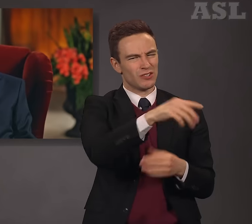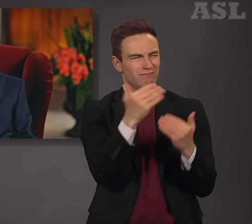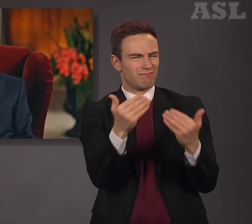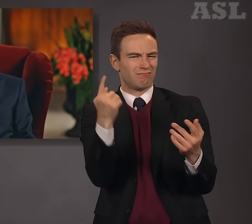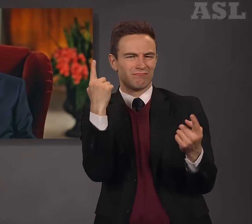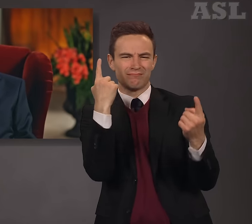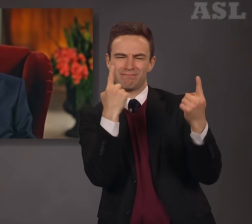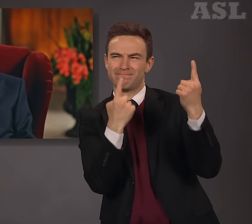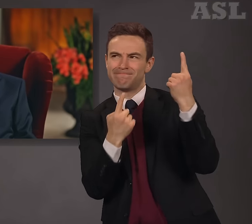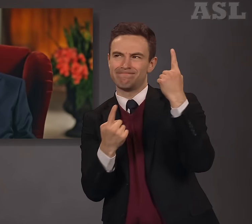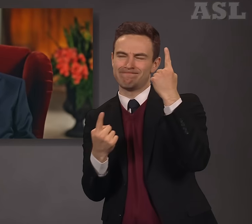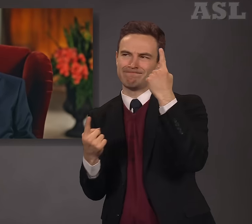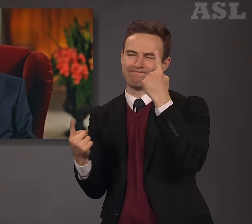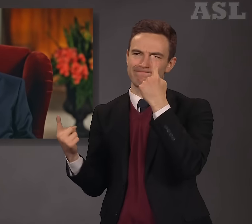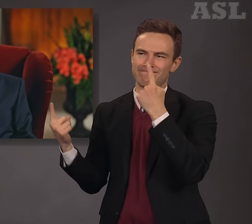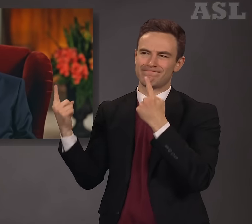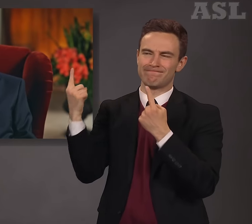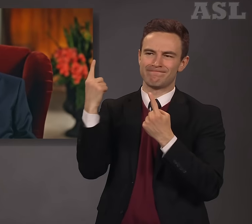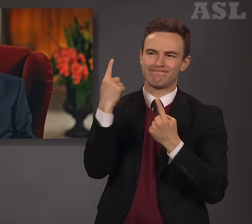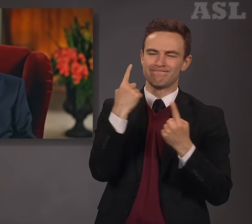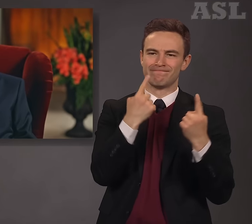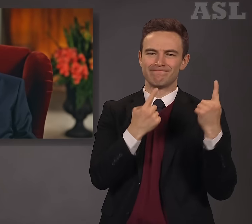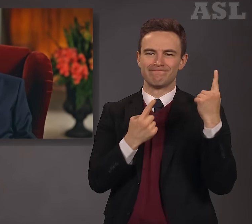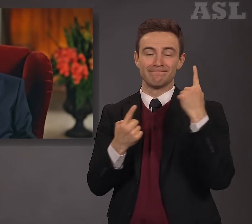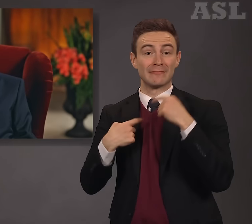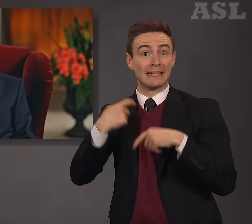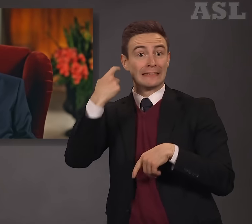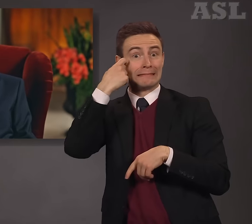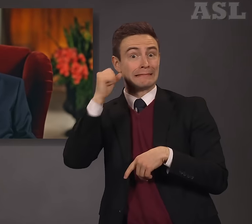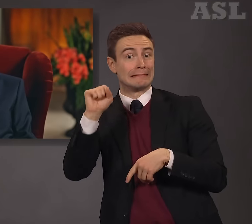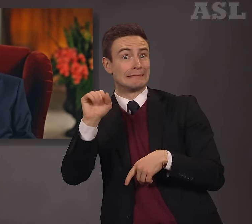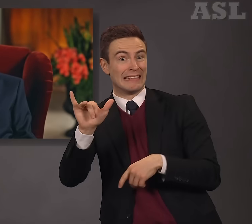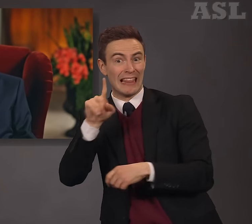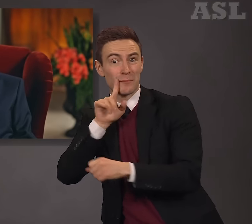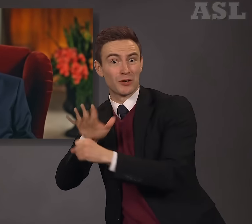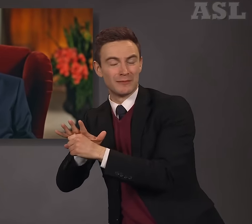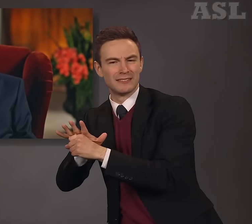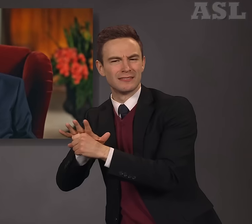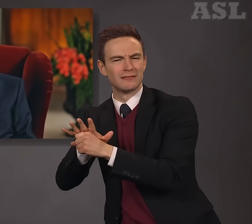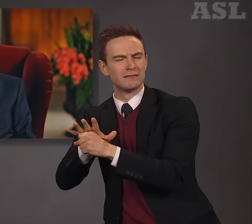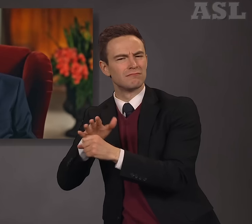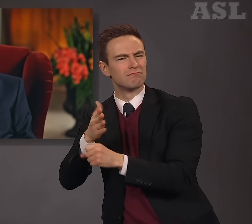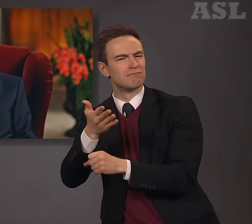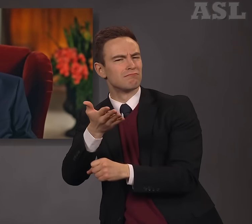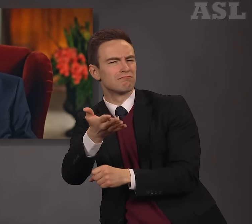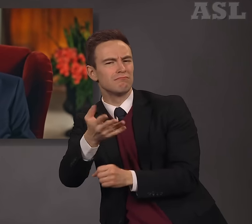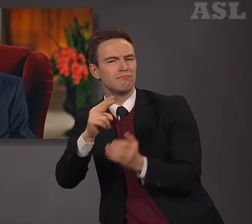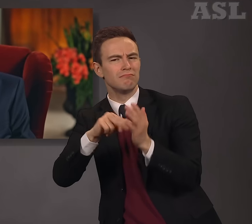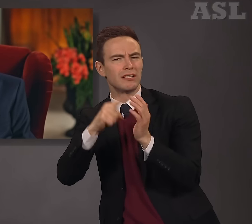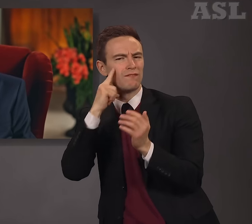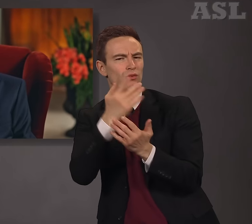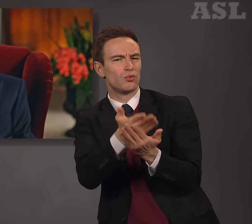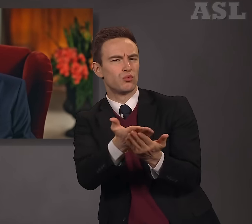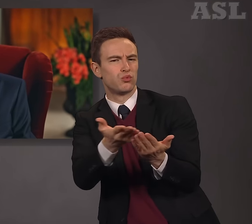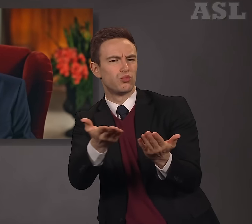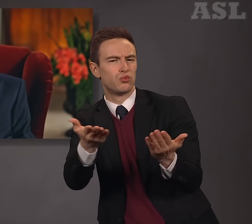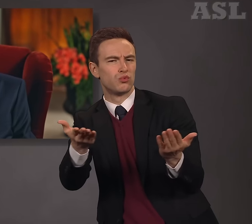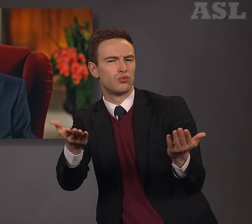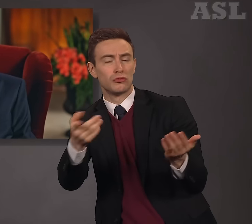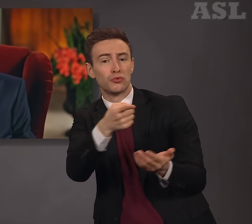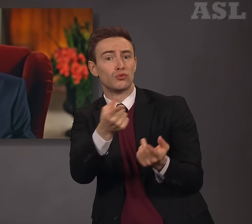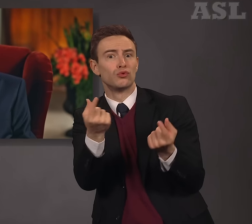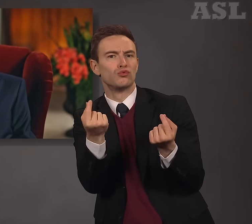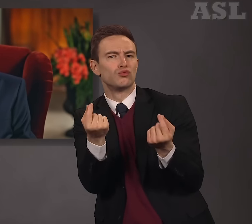I invite you to ponder what the Lord's promise means for you personally.